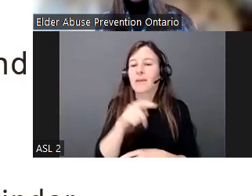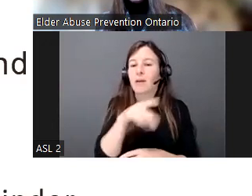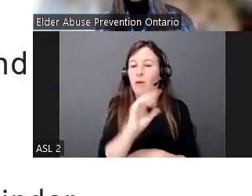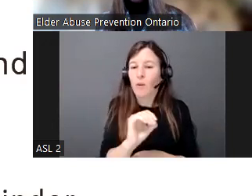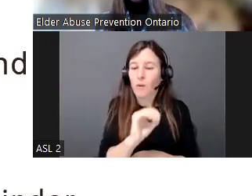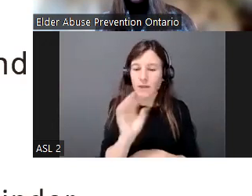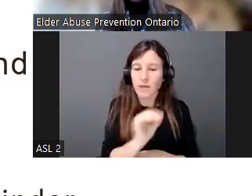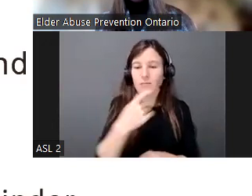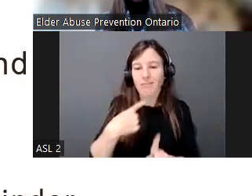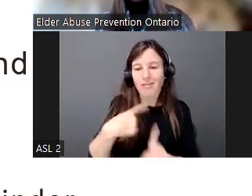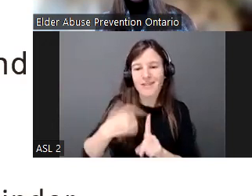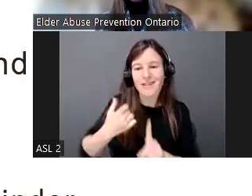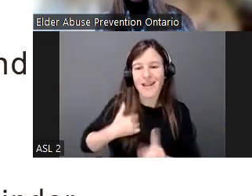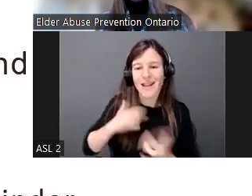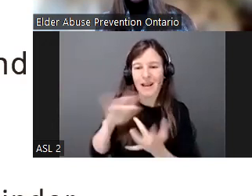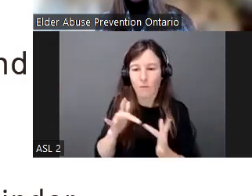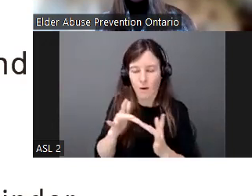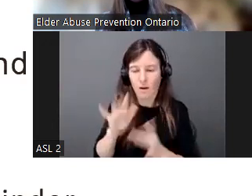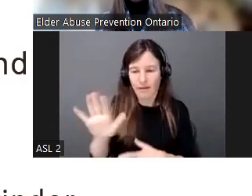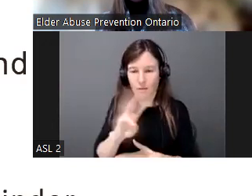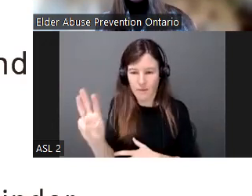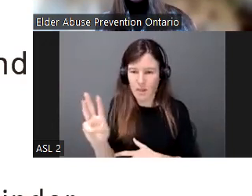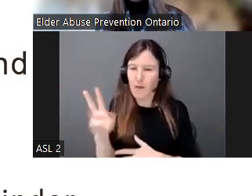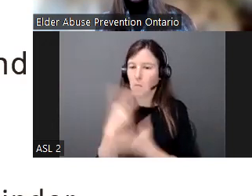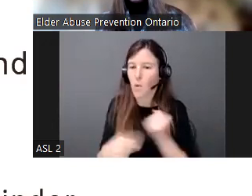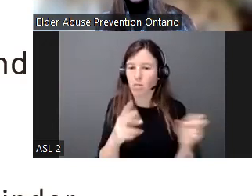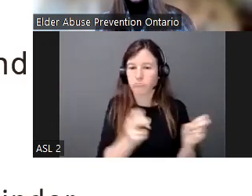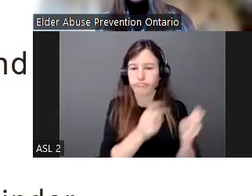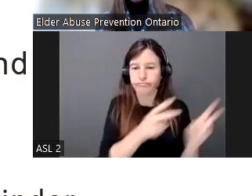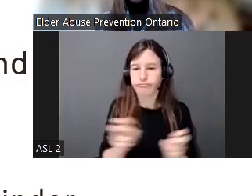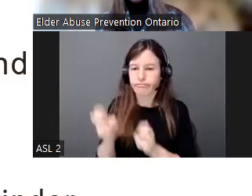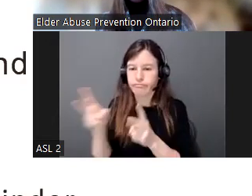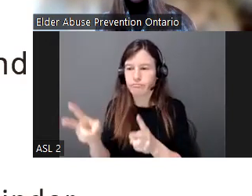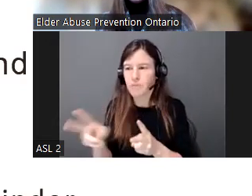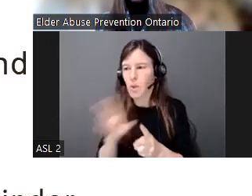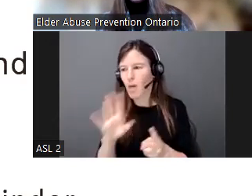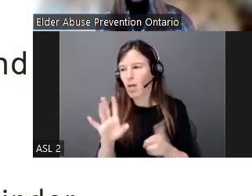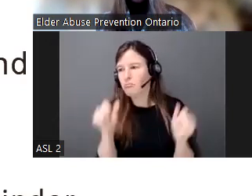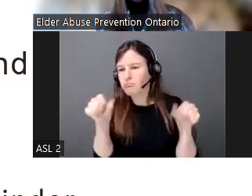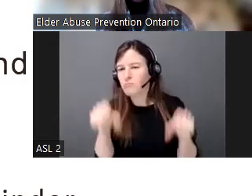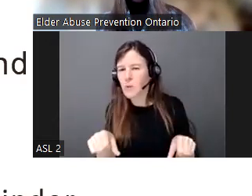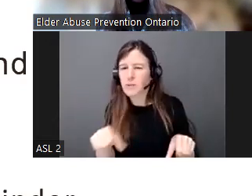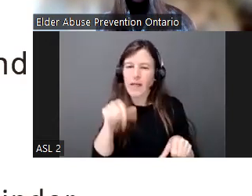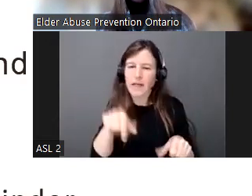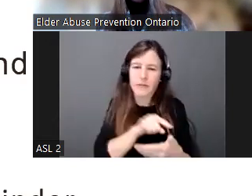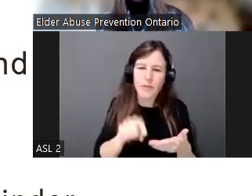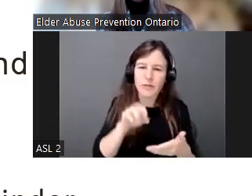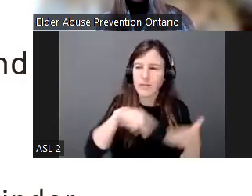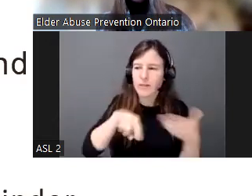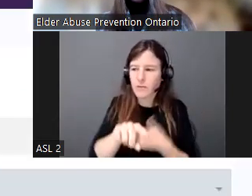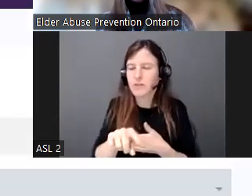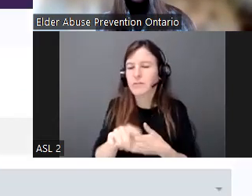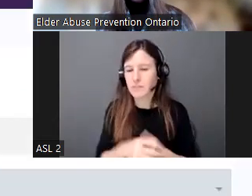Network's website within either this week or next week, based on time.